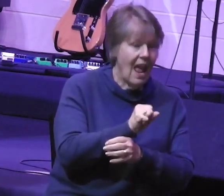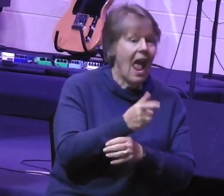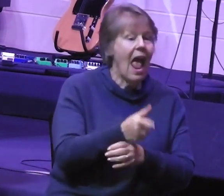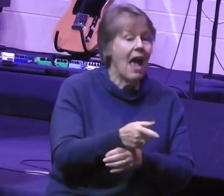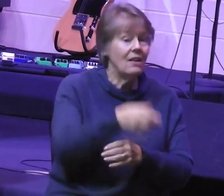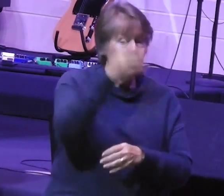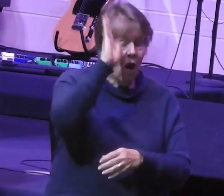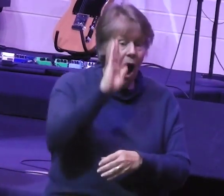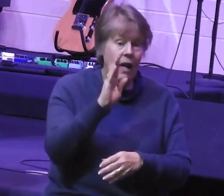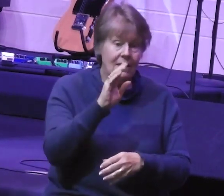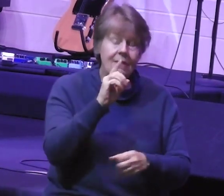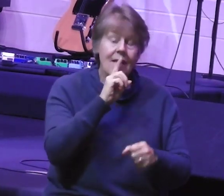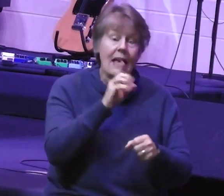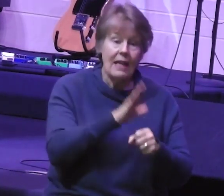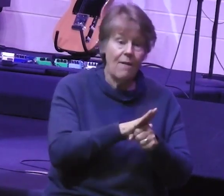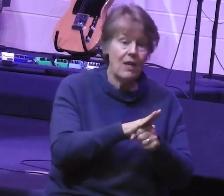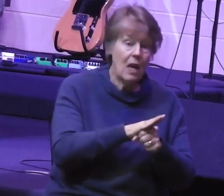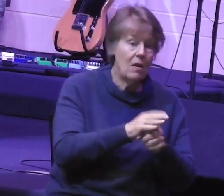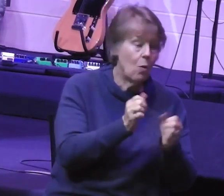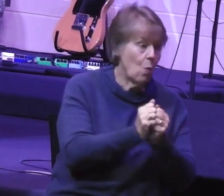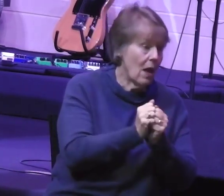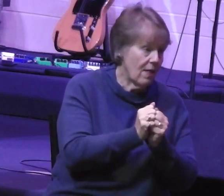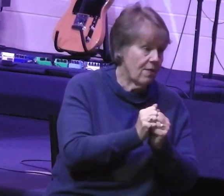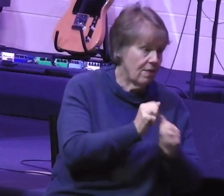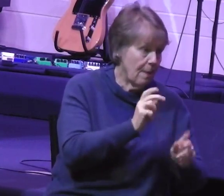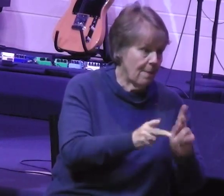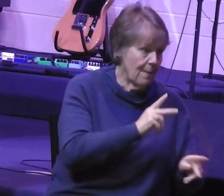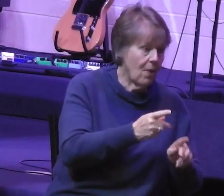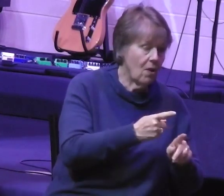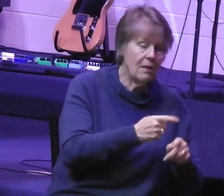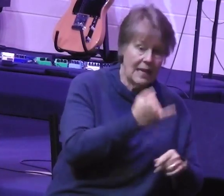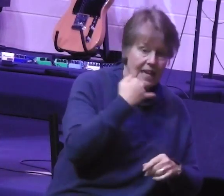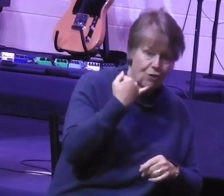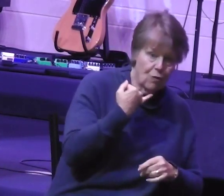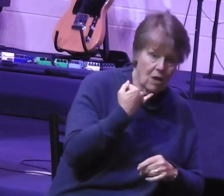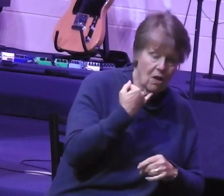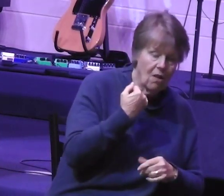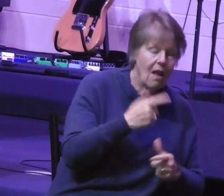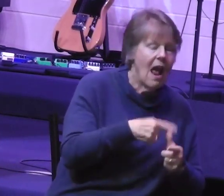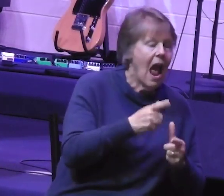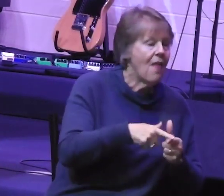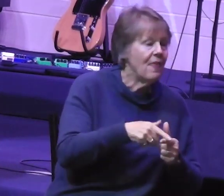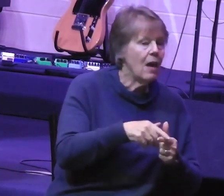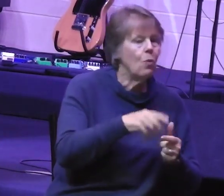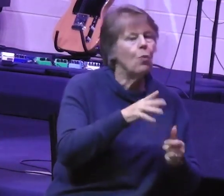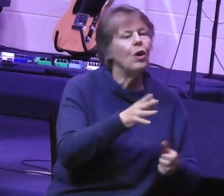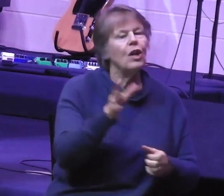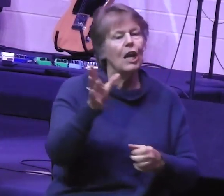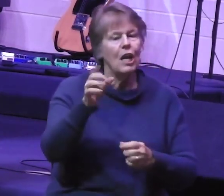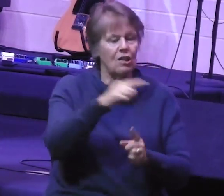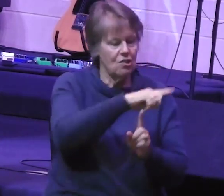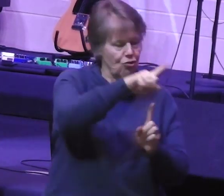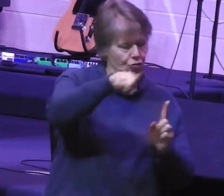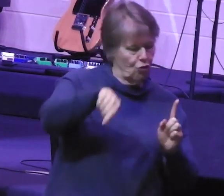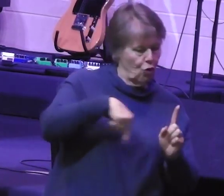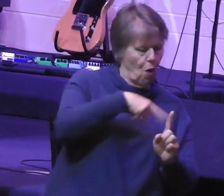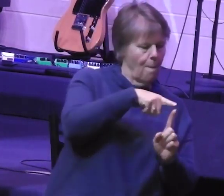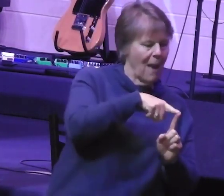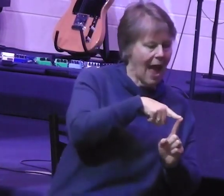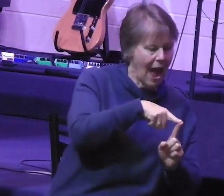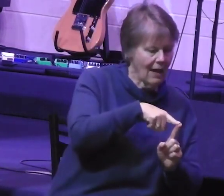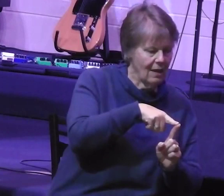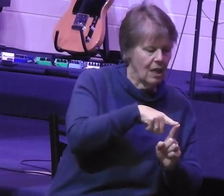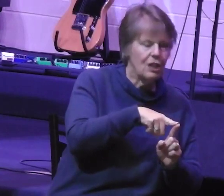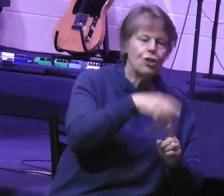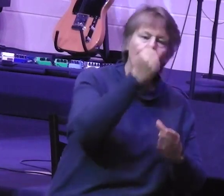and Israel from Exodus 19 and 24. And then we're going to come back and finish the Abraham story, and we're going to ask ourselves,